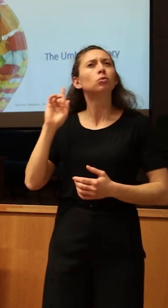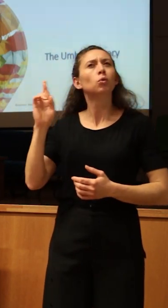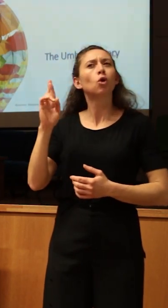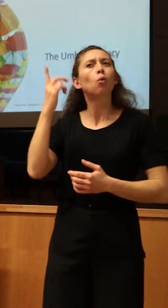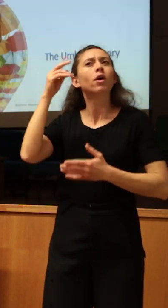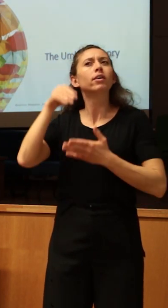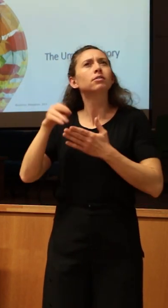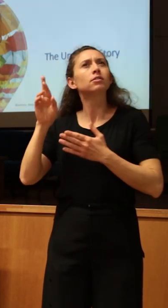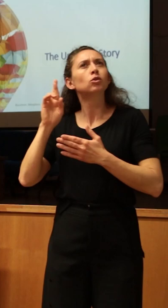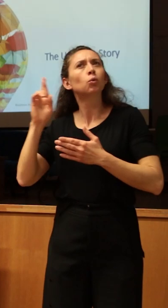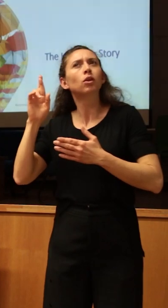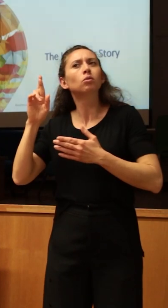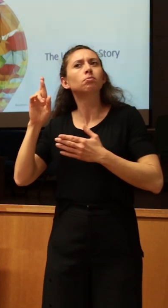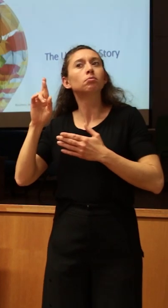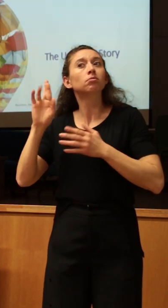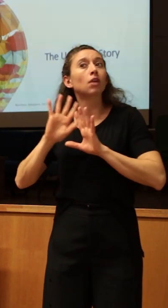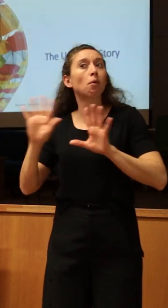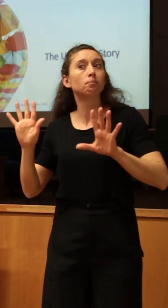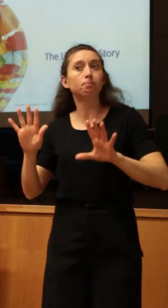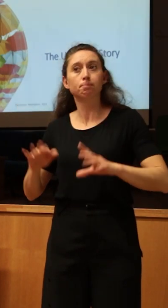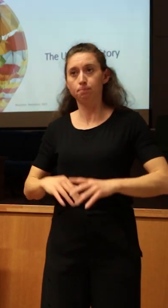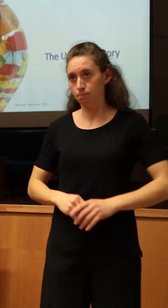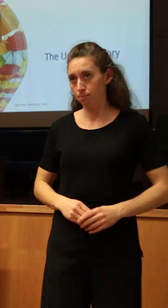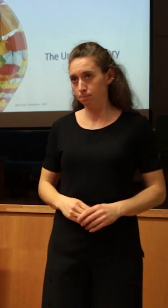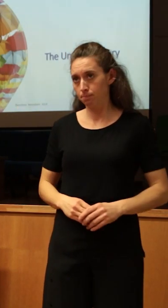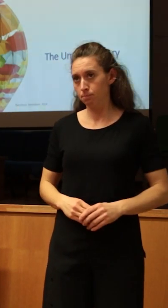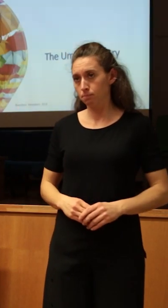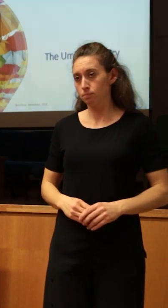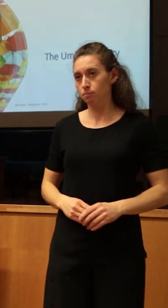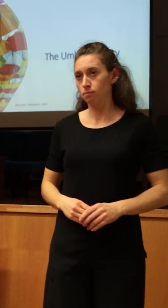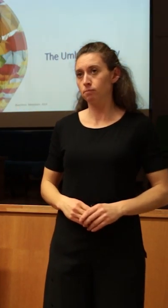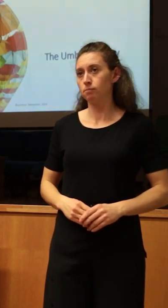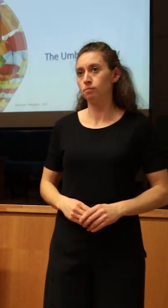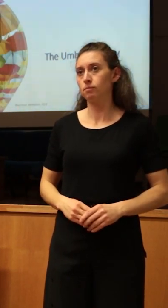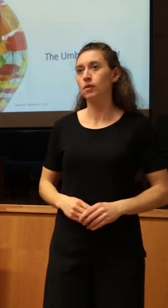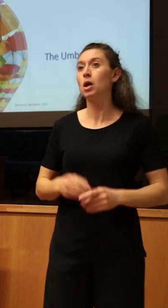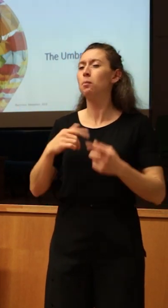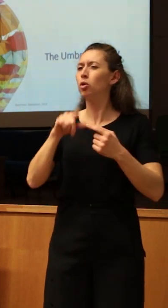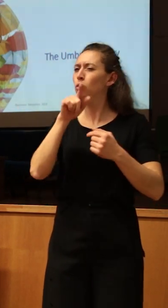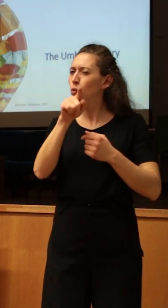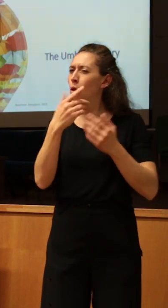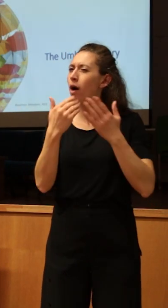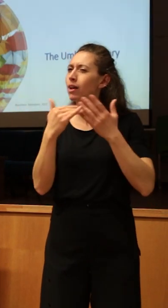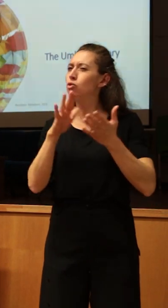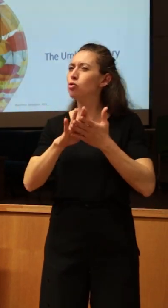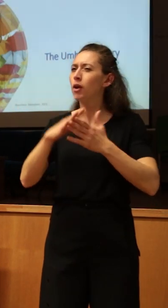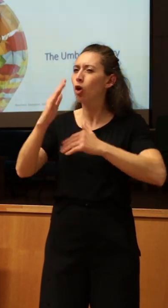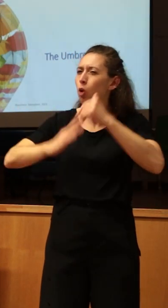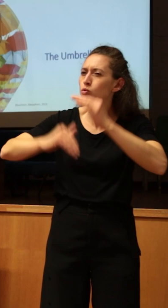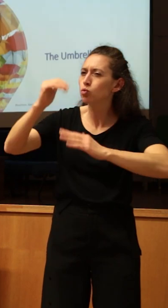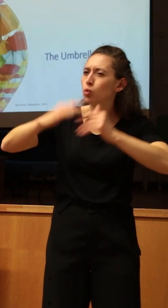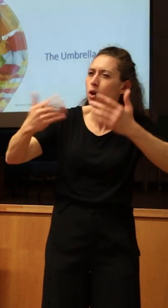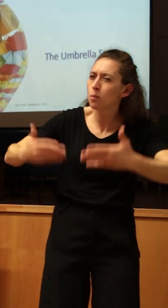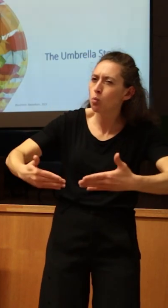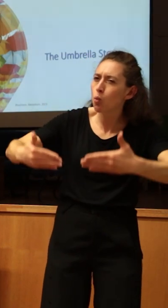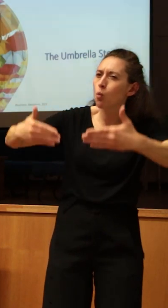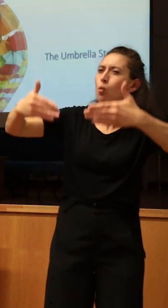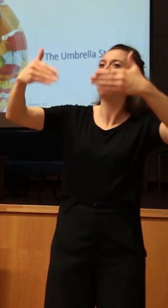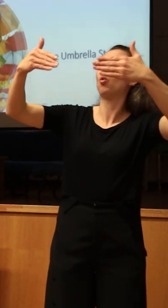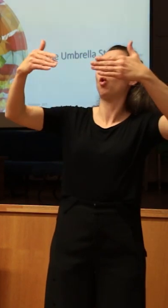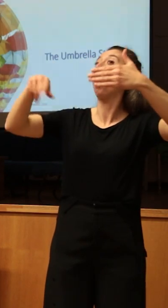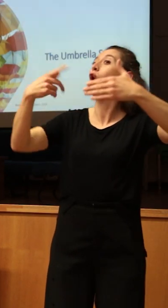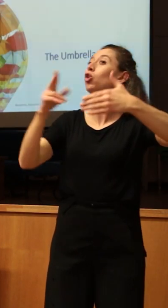the result. Ese es el resultado. Ting. And then we have building the wall. Pero vos hablas result. De construir el muro. Anybody else? ¿A